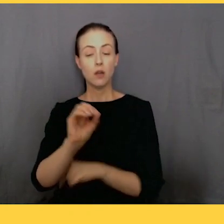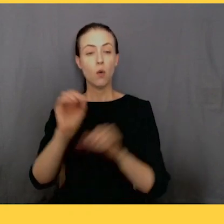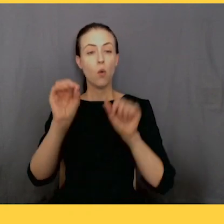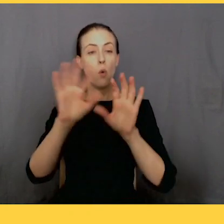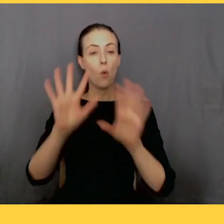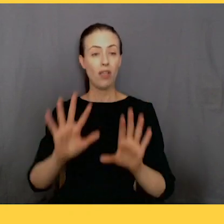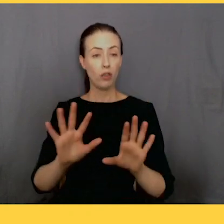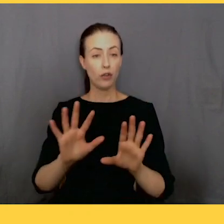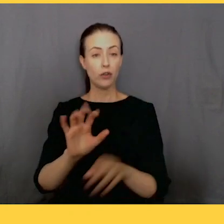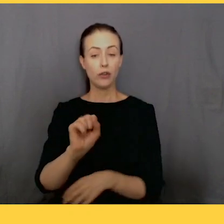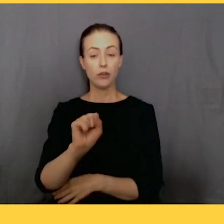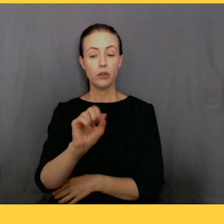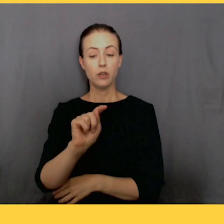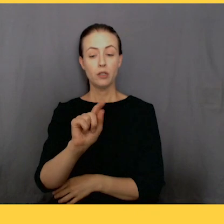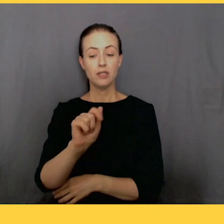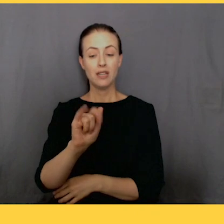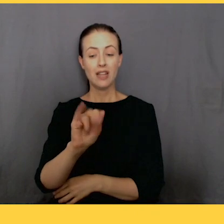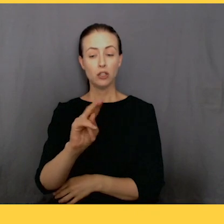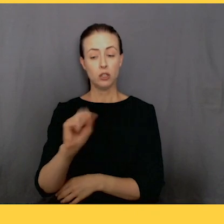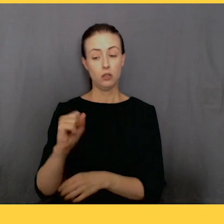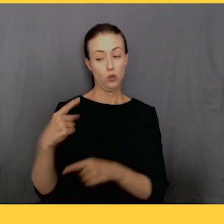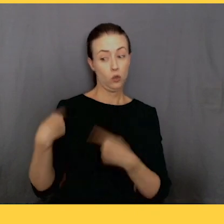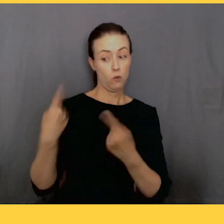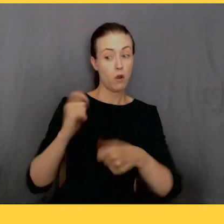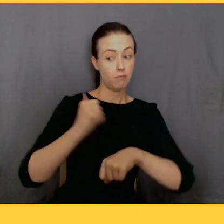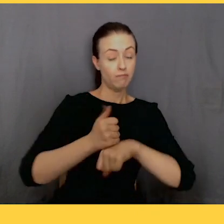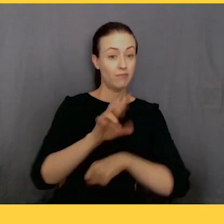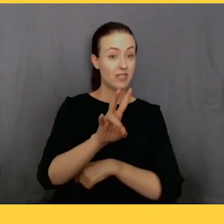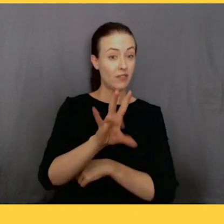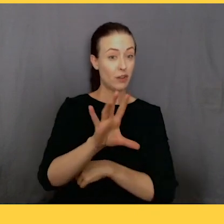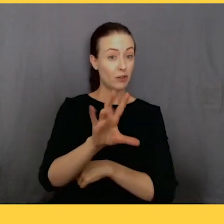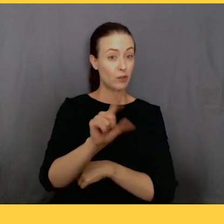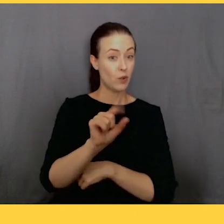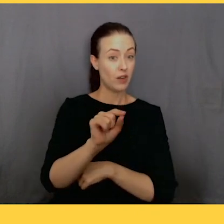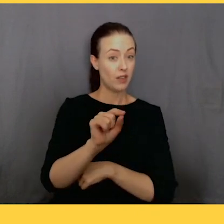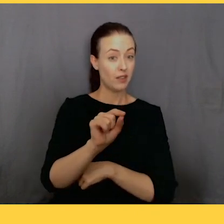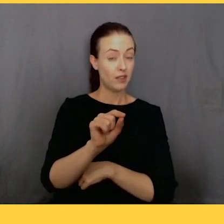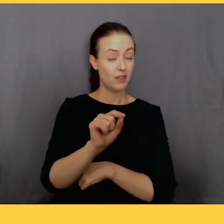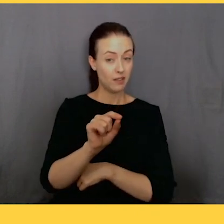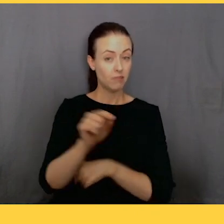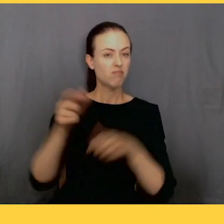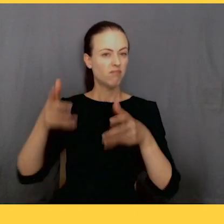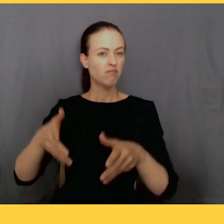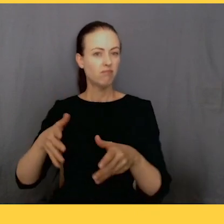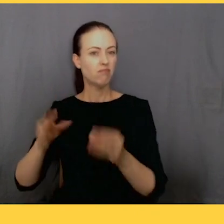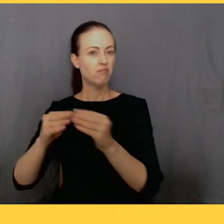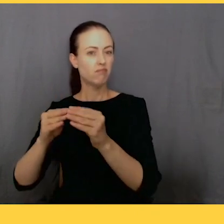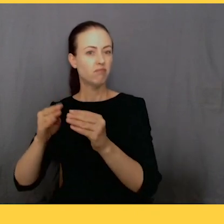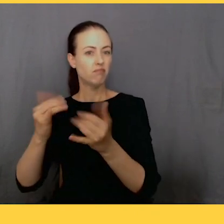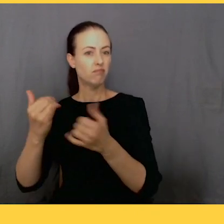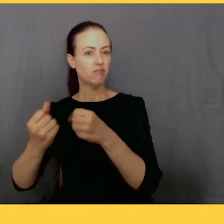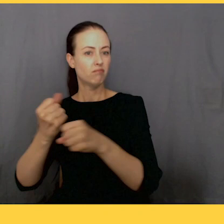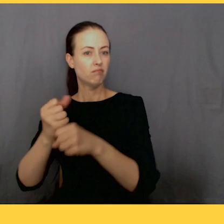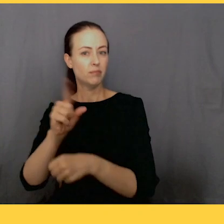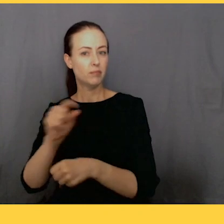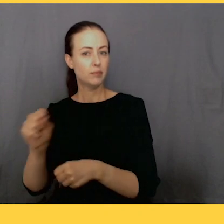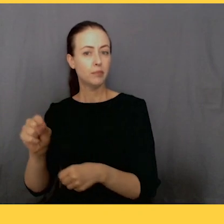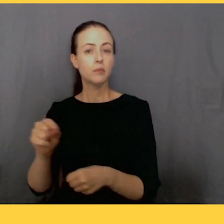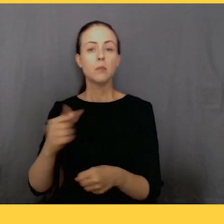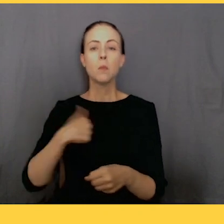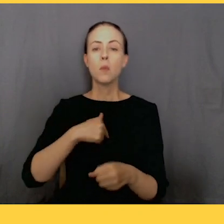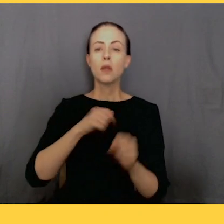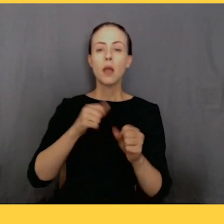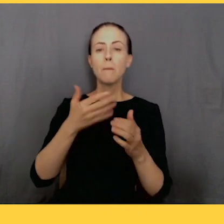have 720 installed today. This will allow us to better forecast potential wildfire conditions, and using the